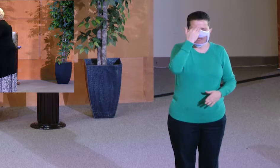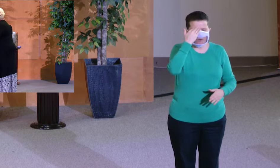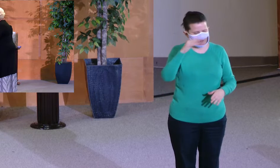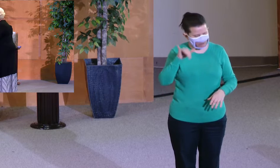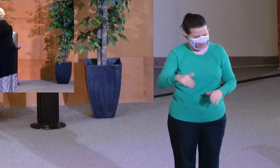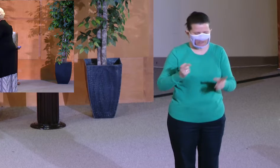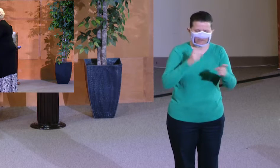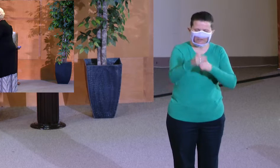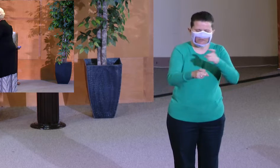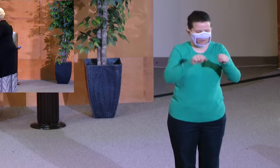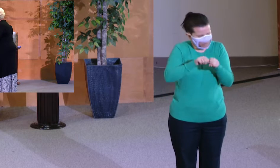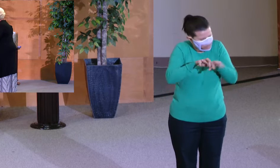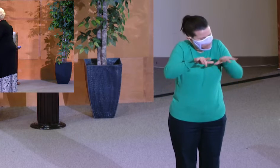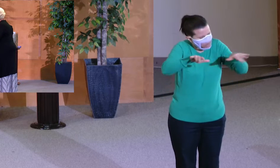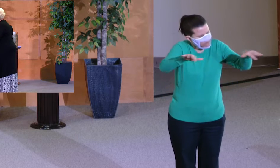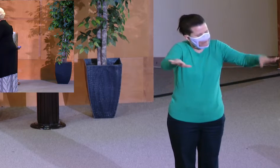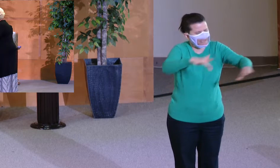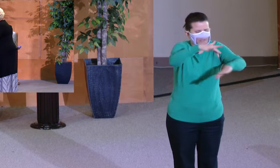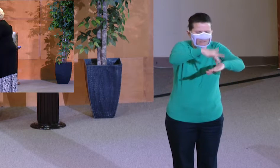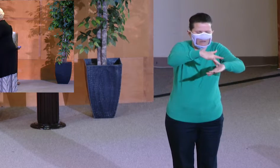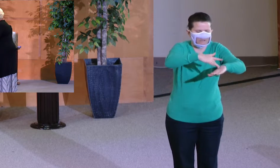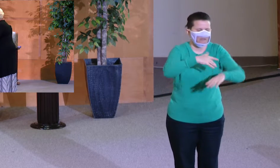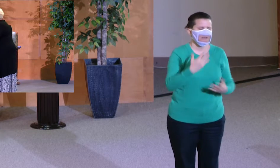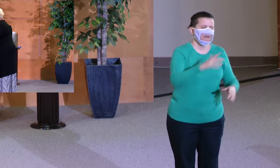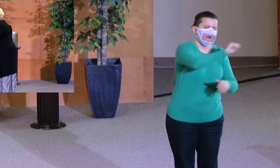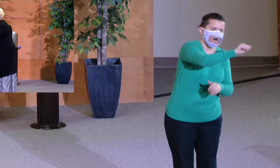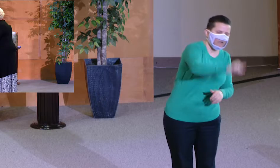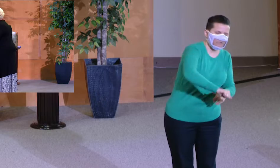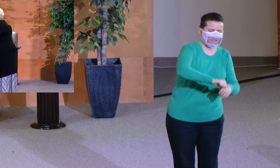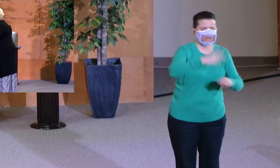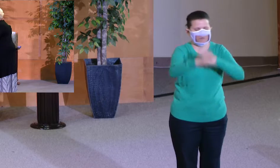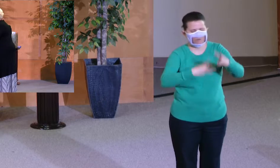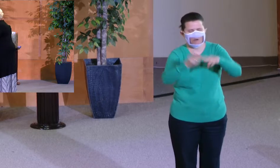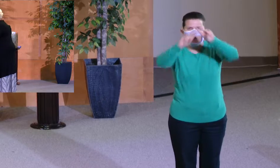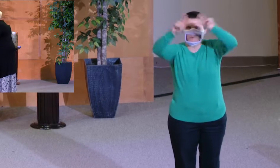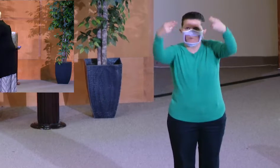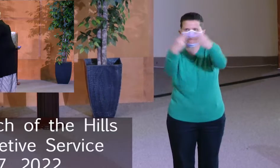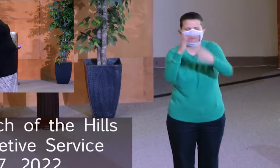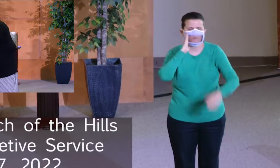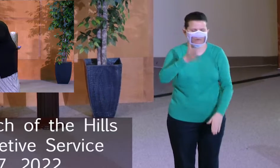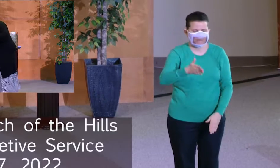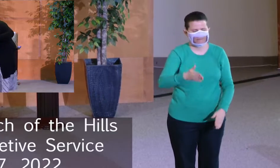Austin, and making a difference in lives. And so it is. Amen. Thank you, Jeff.